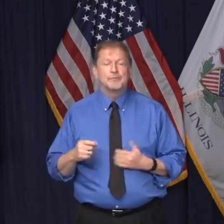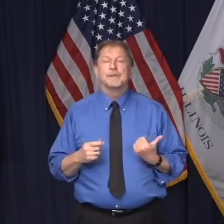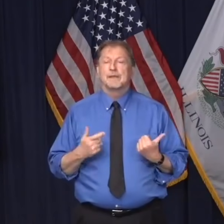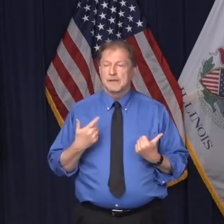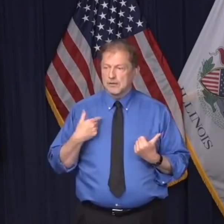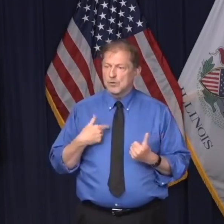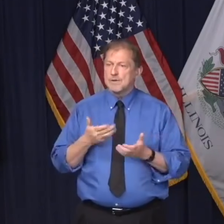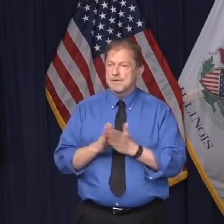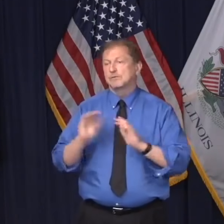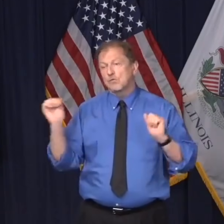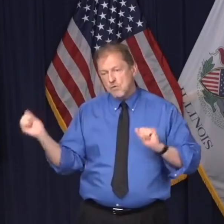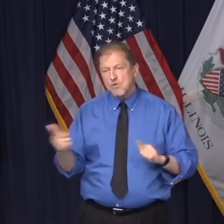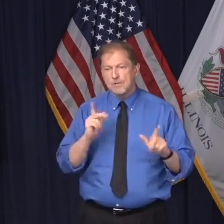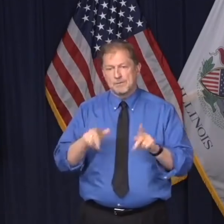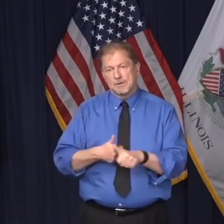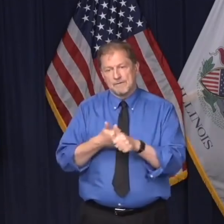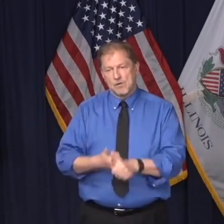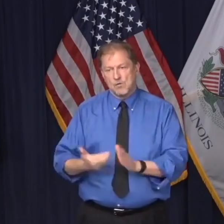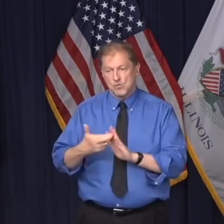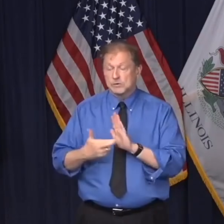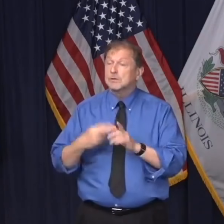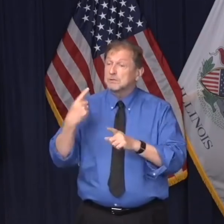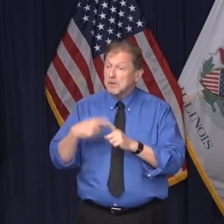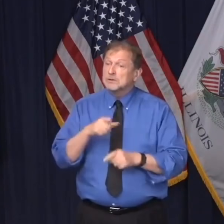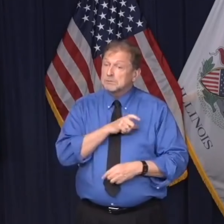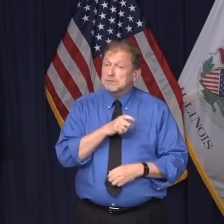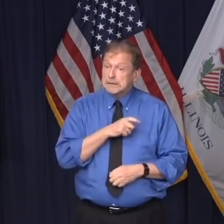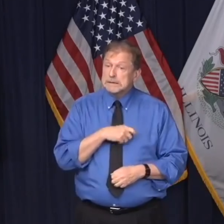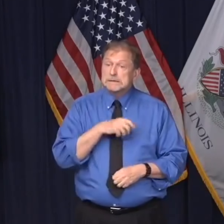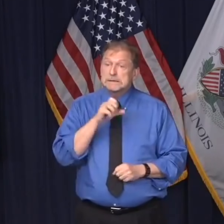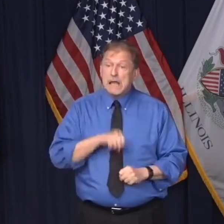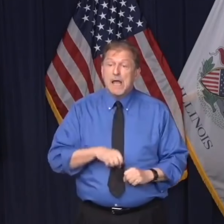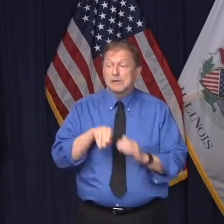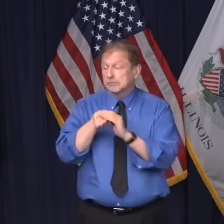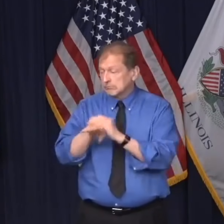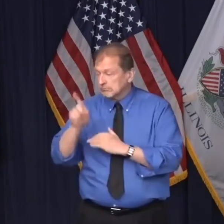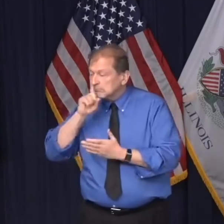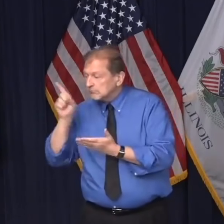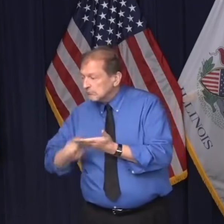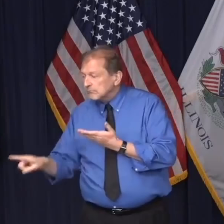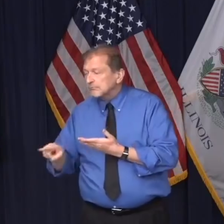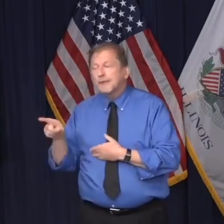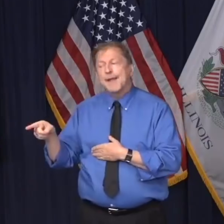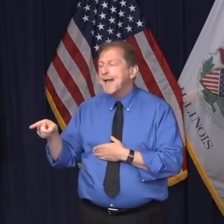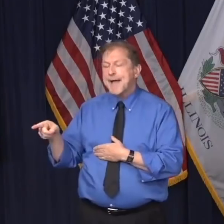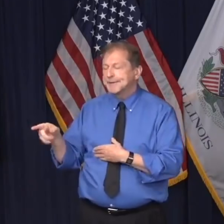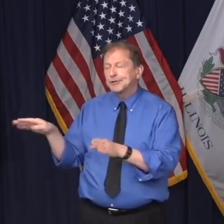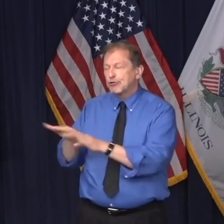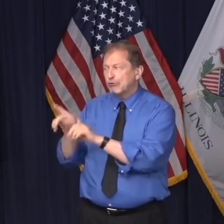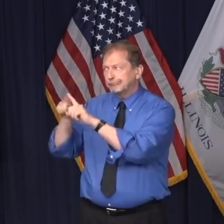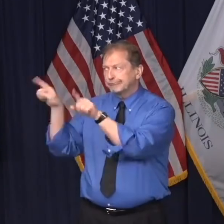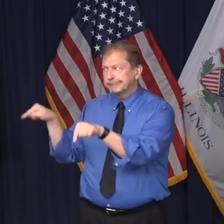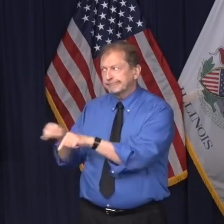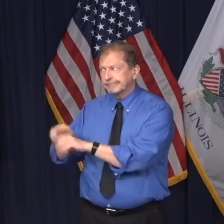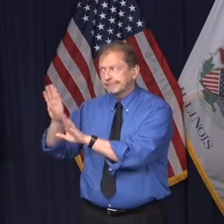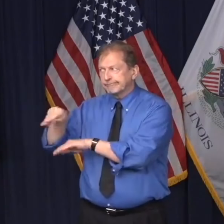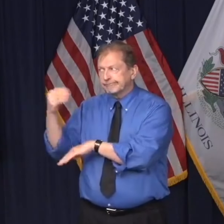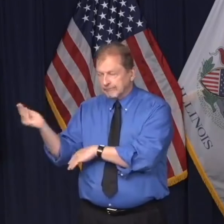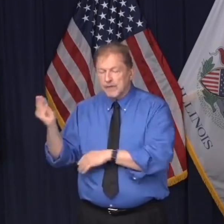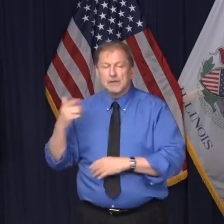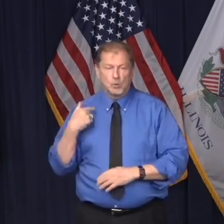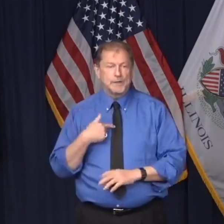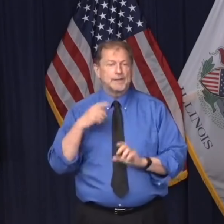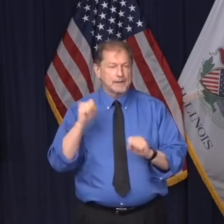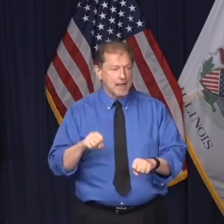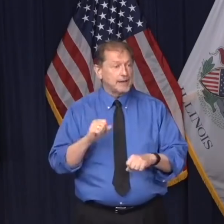follow the rules. We also, local law enforcement has the ability to go to engage with those business